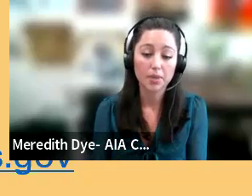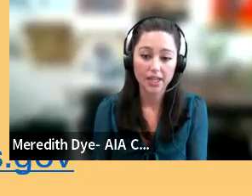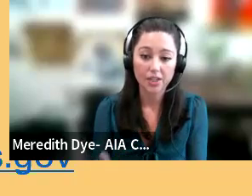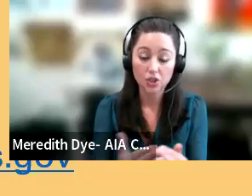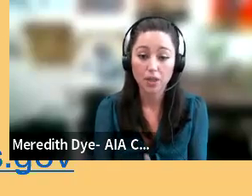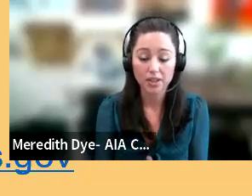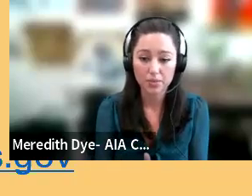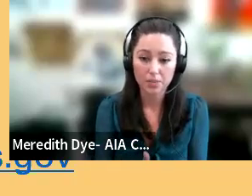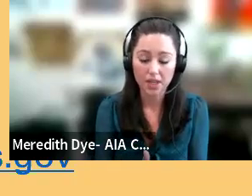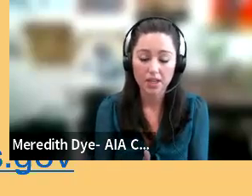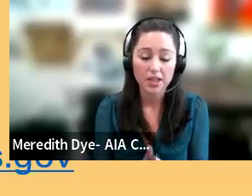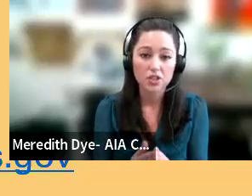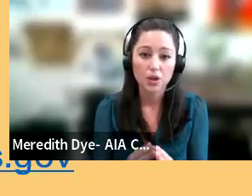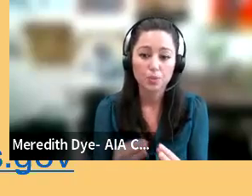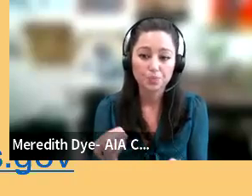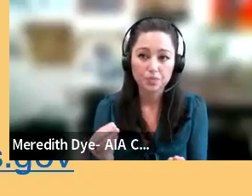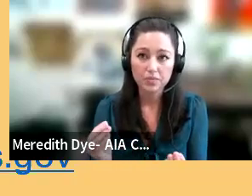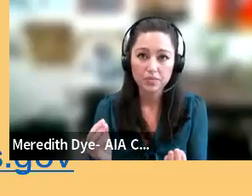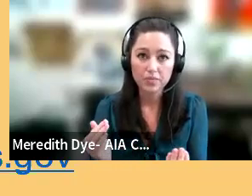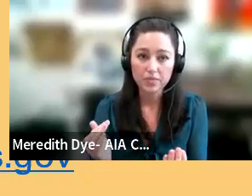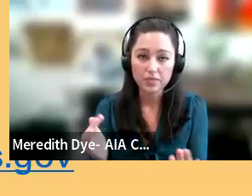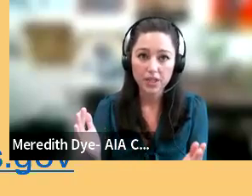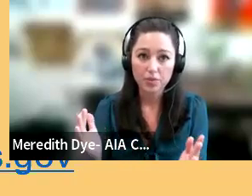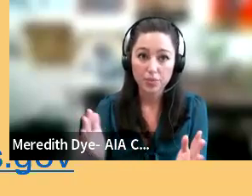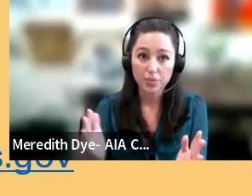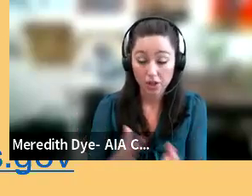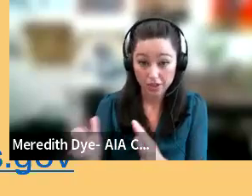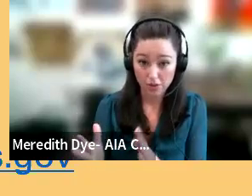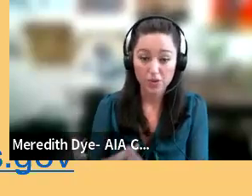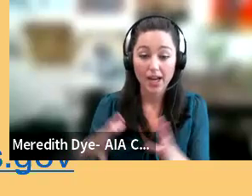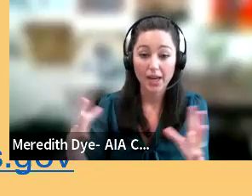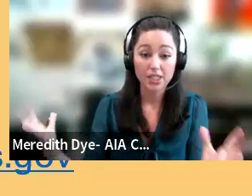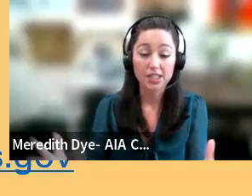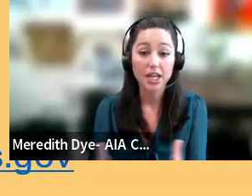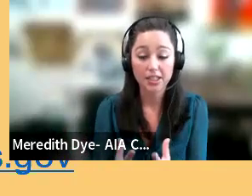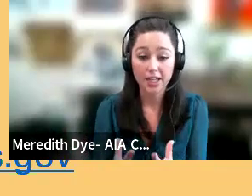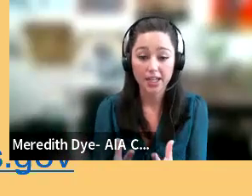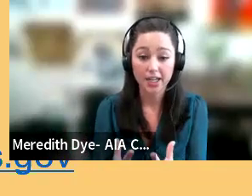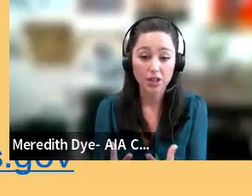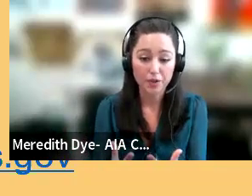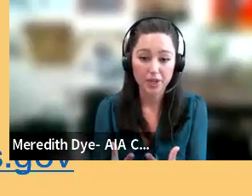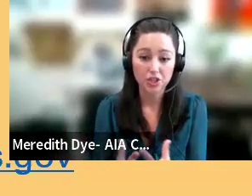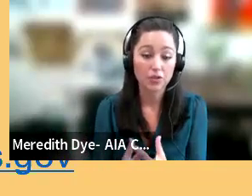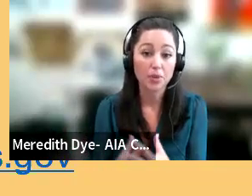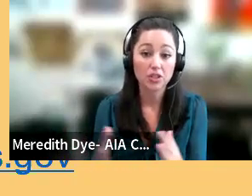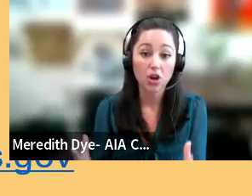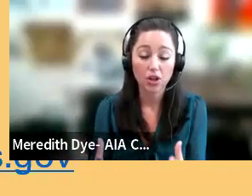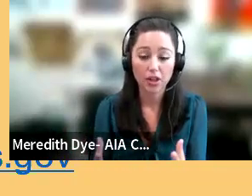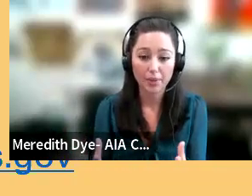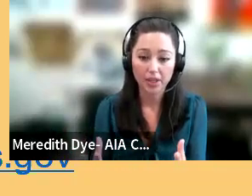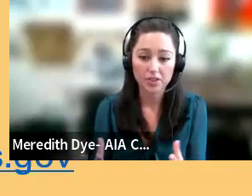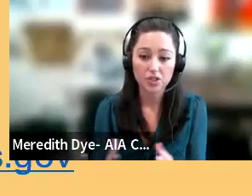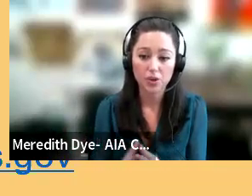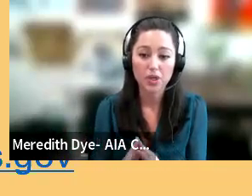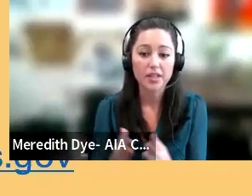to the committee as you want them to be. So, but then also, I'm consolidating all information amongst